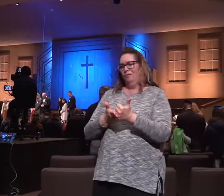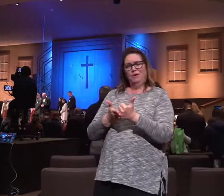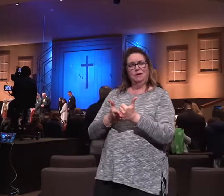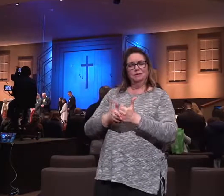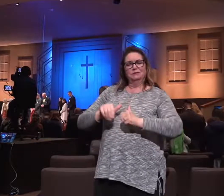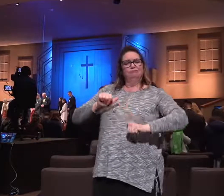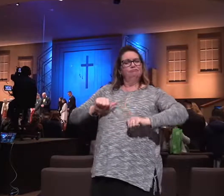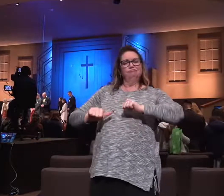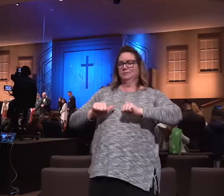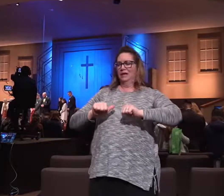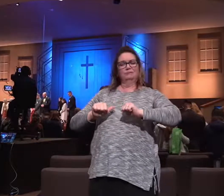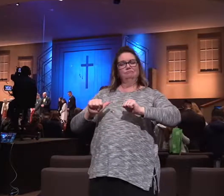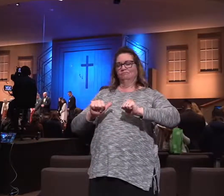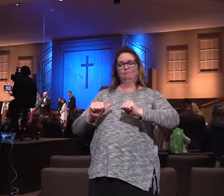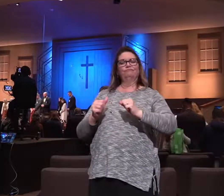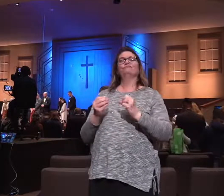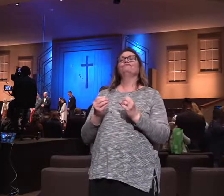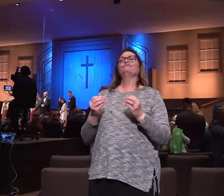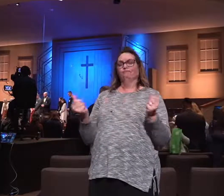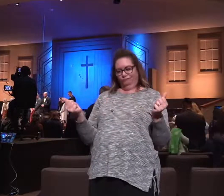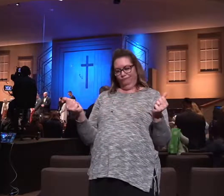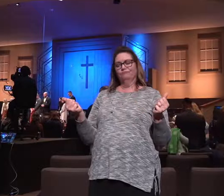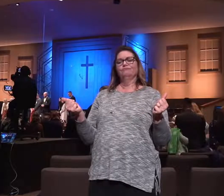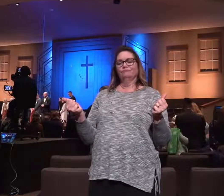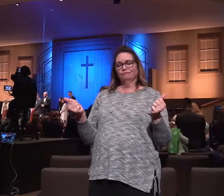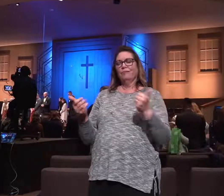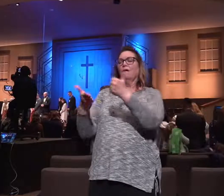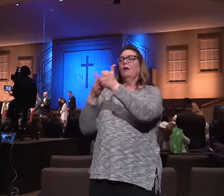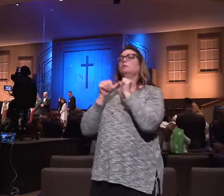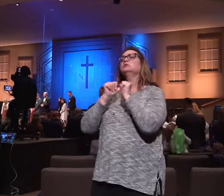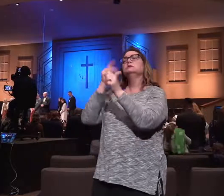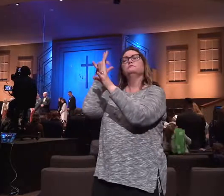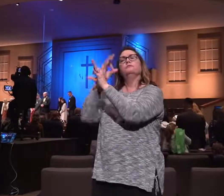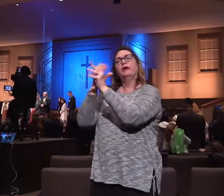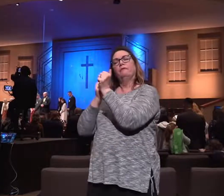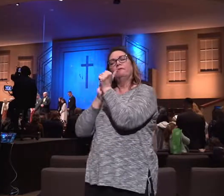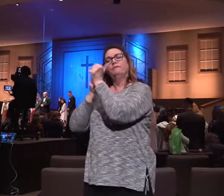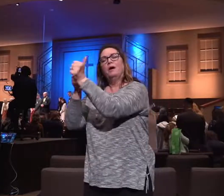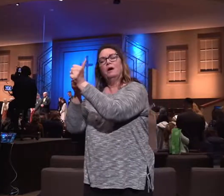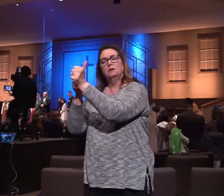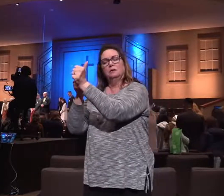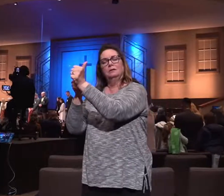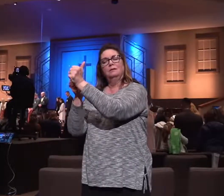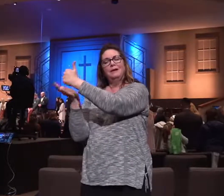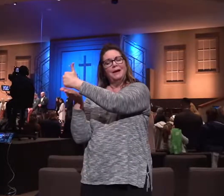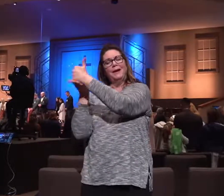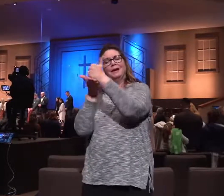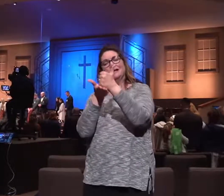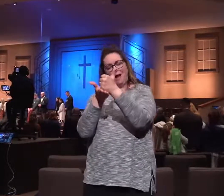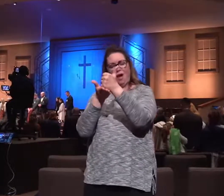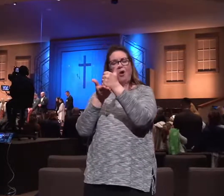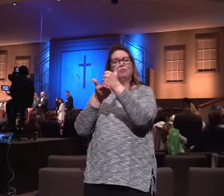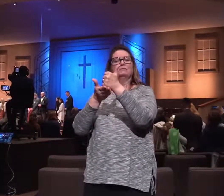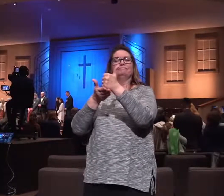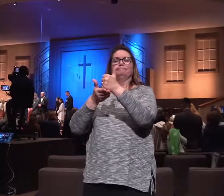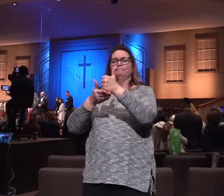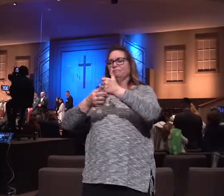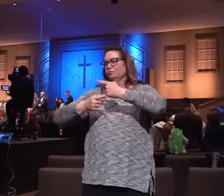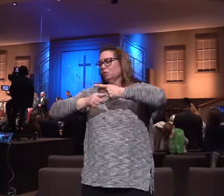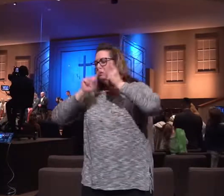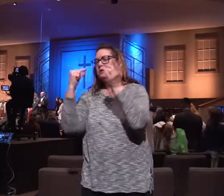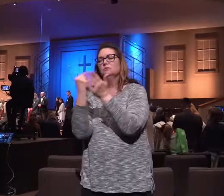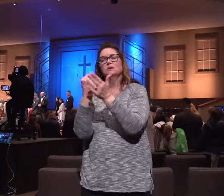in the light, and may we be faithful to follow you and to help in the worldwide cause of